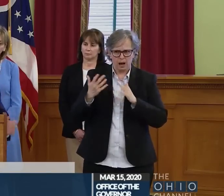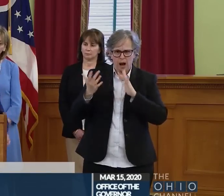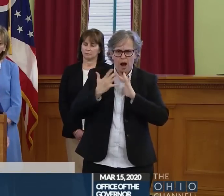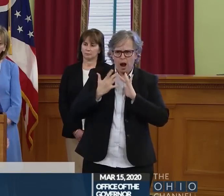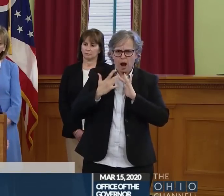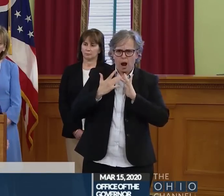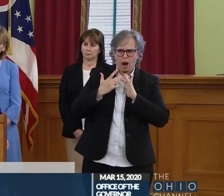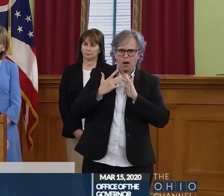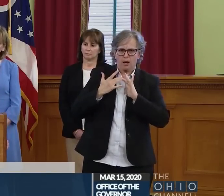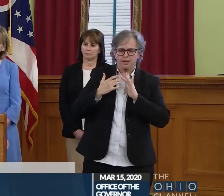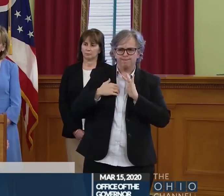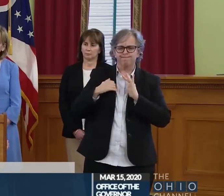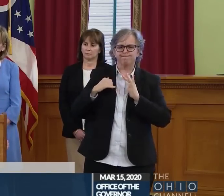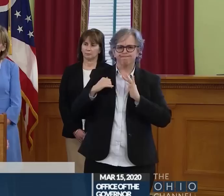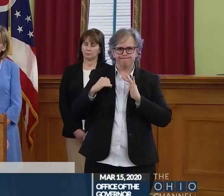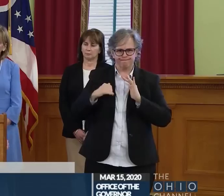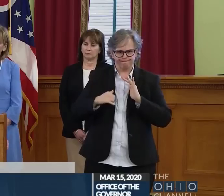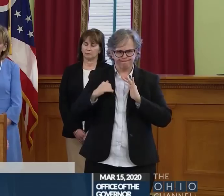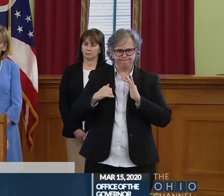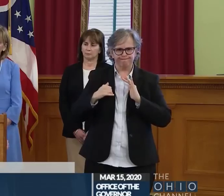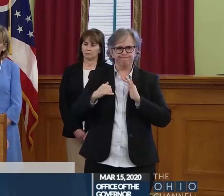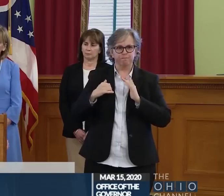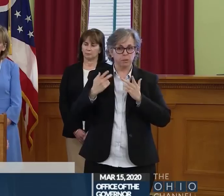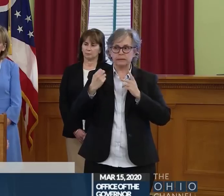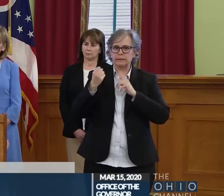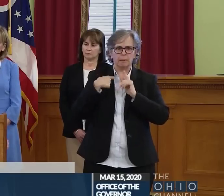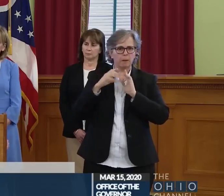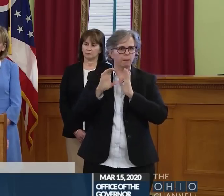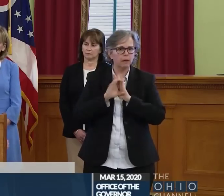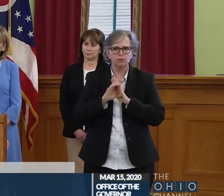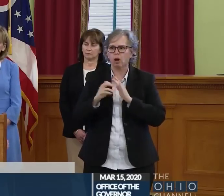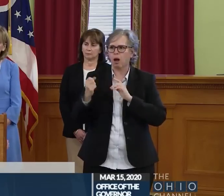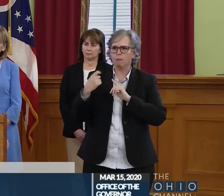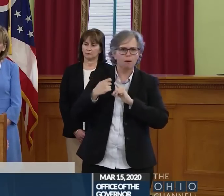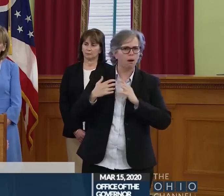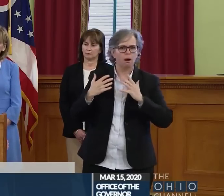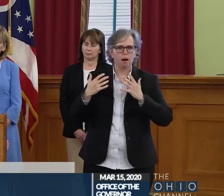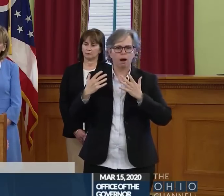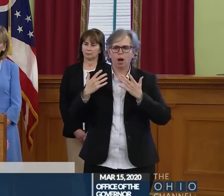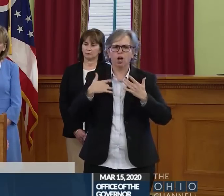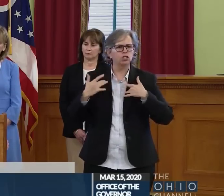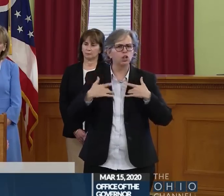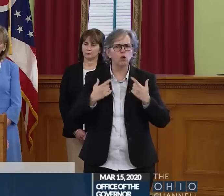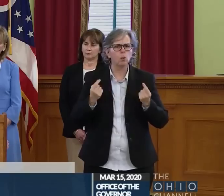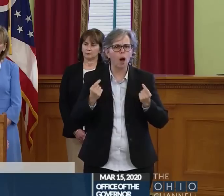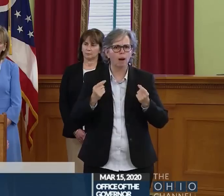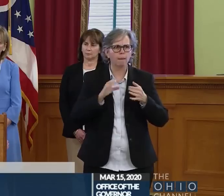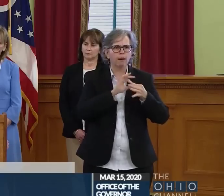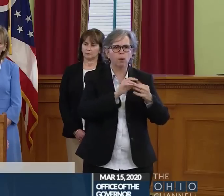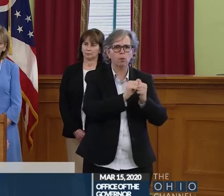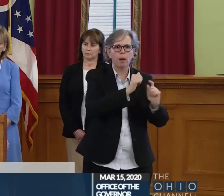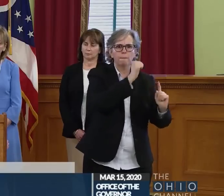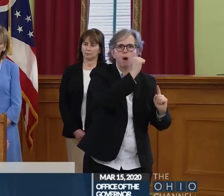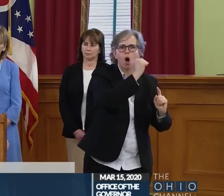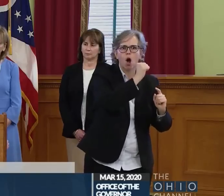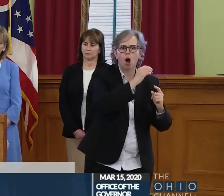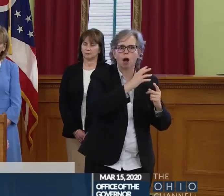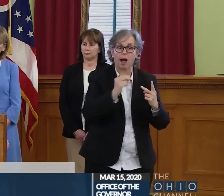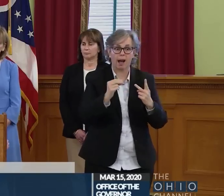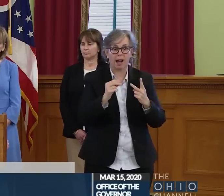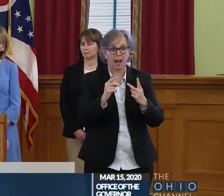sent a picture, were concerned about the crowded bars in their area last night.